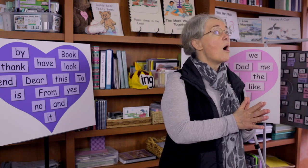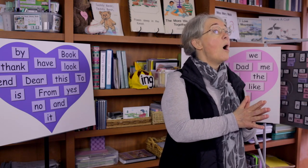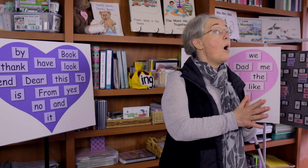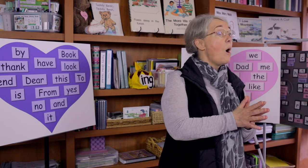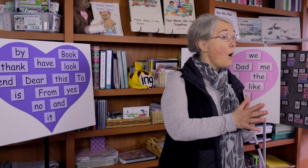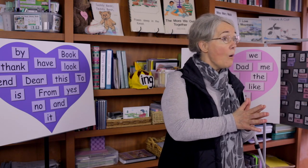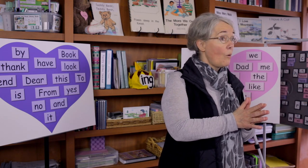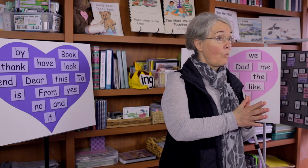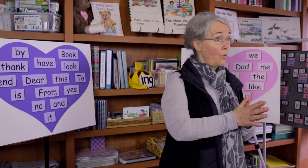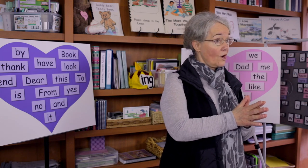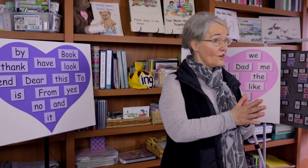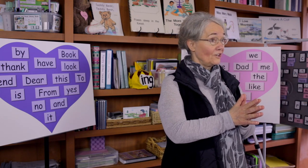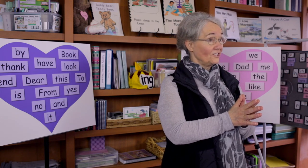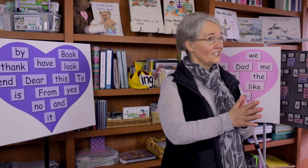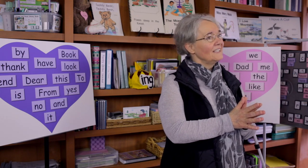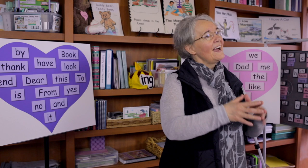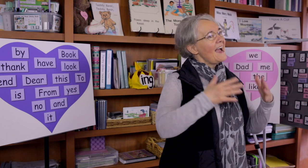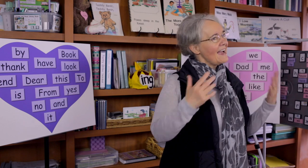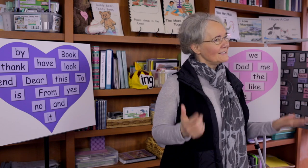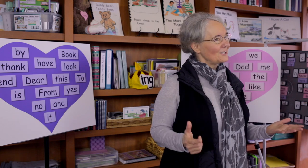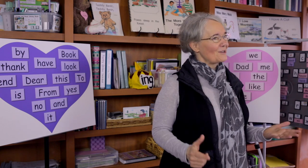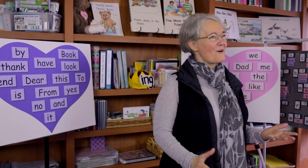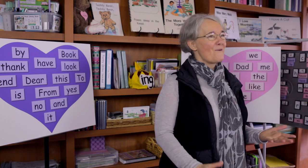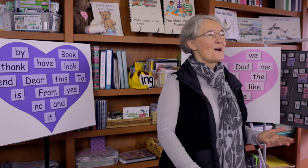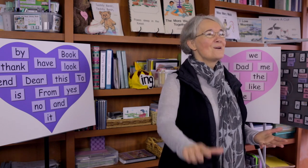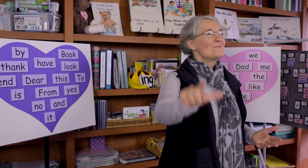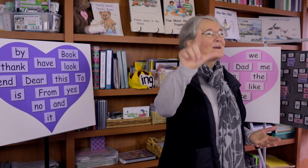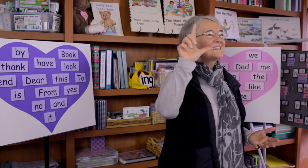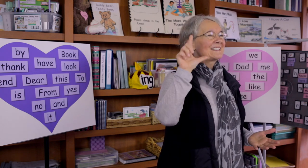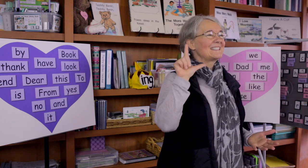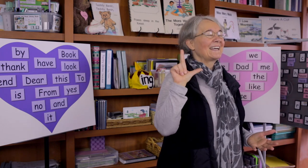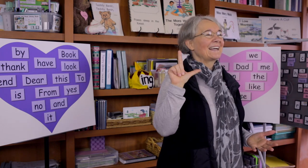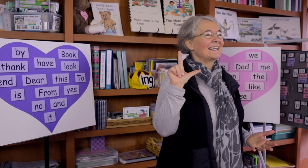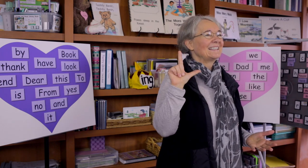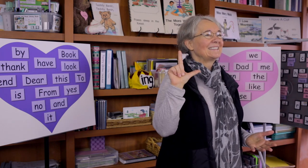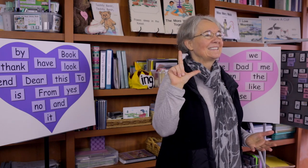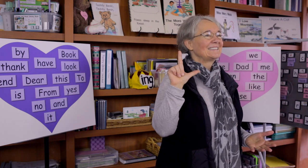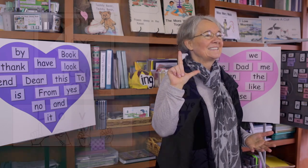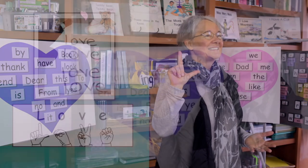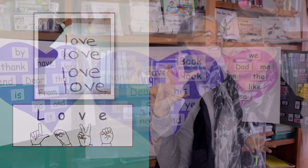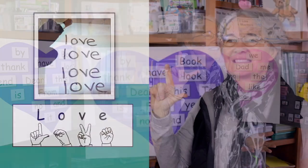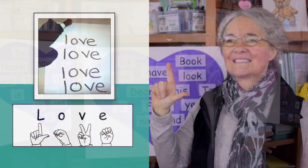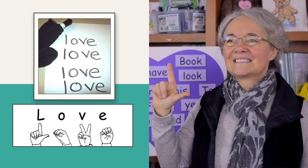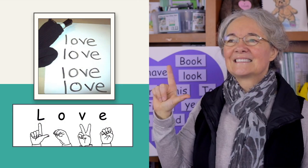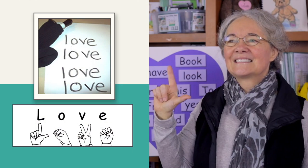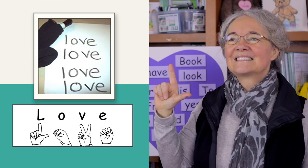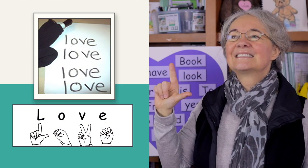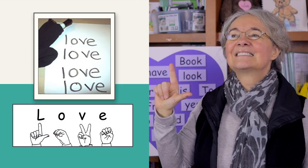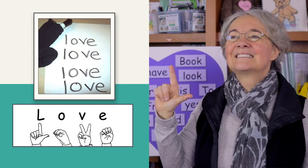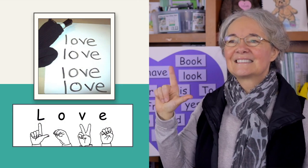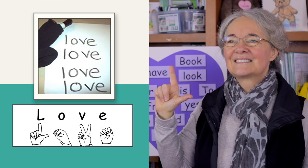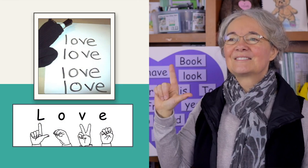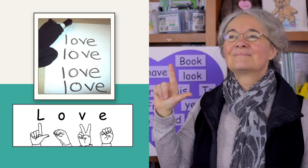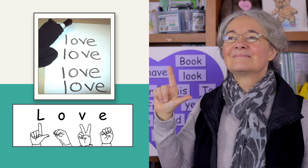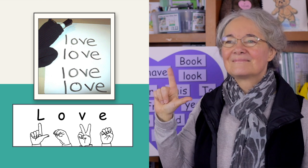in the whole world. And so we sing.